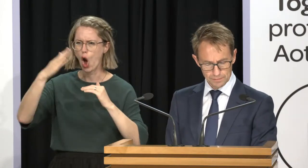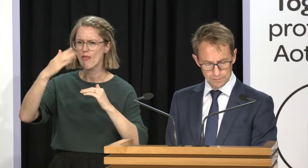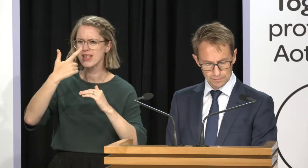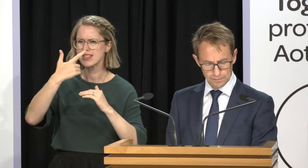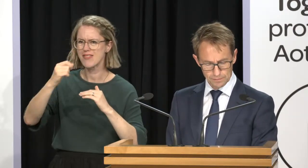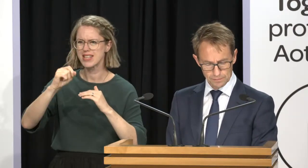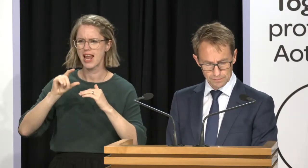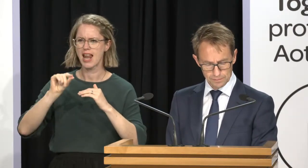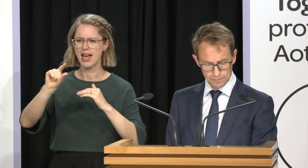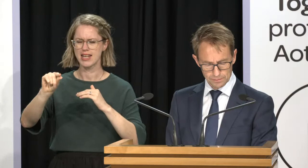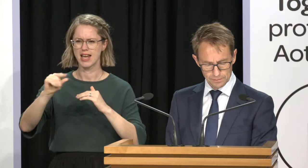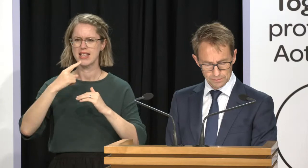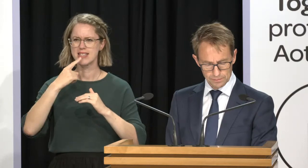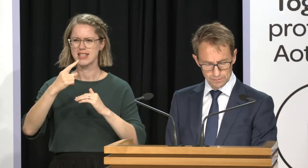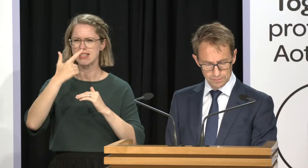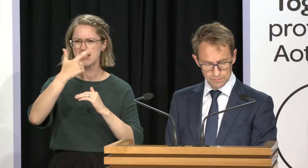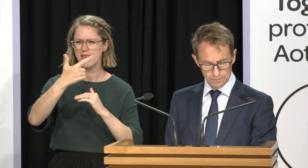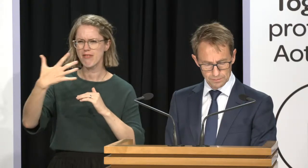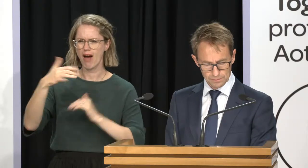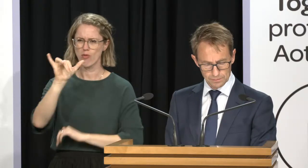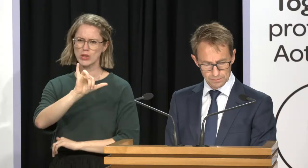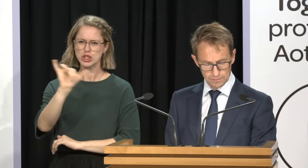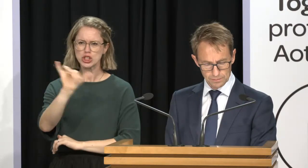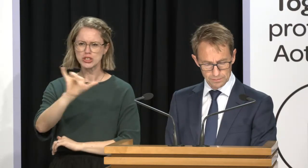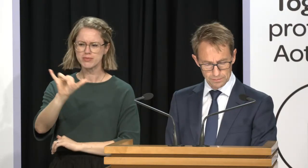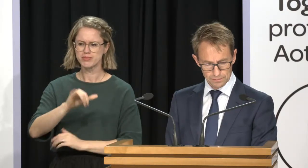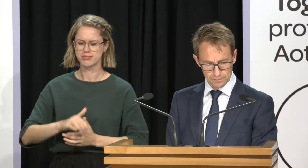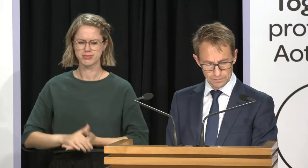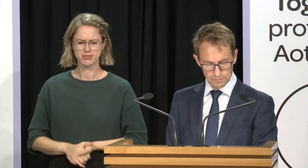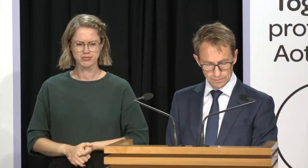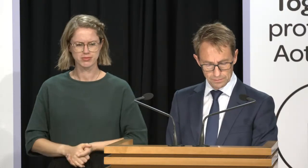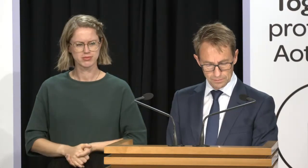after it says it's people over the age of 75. Which is it?